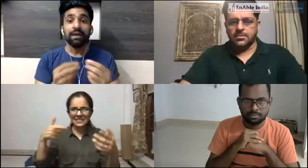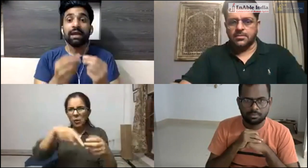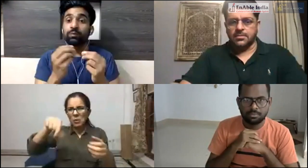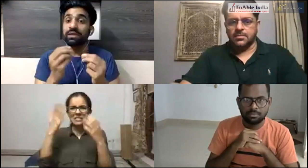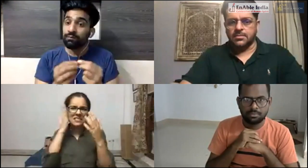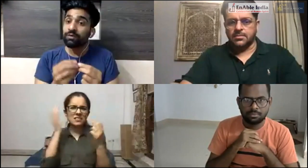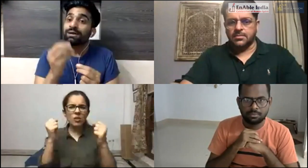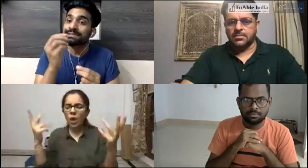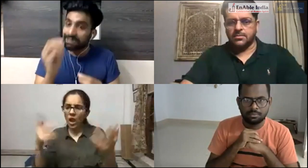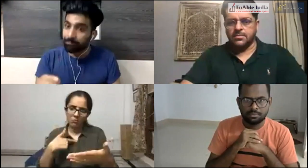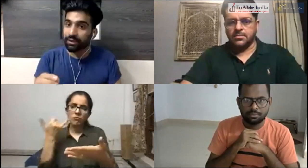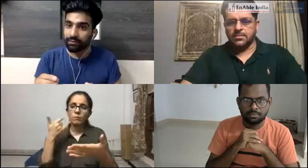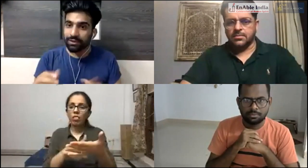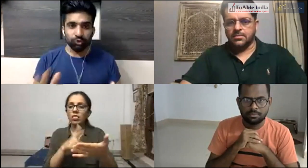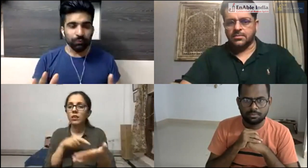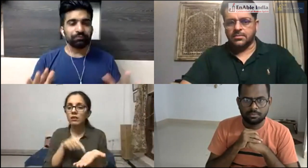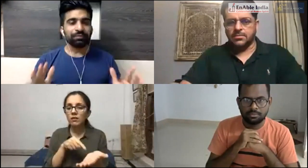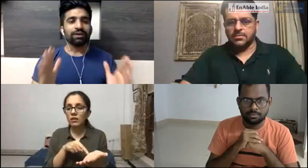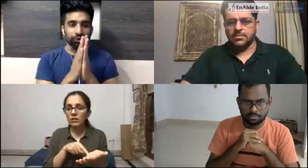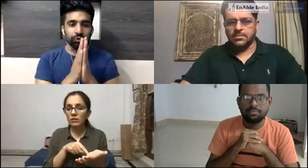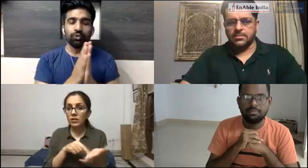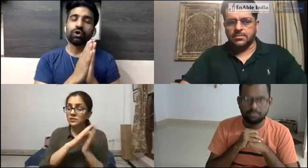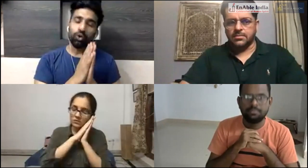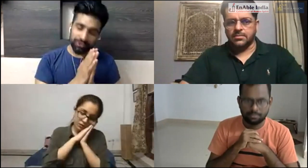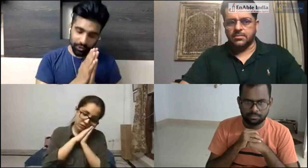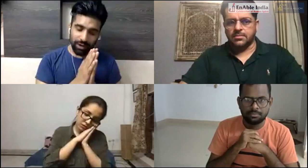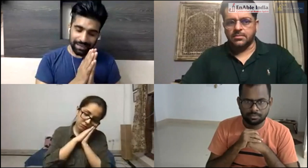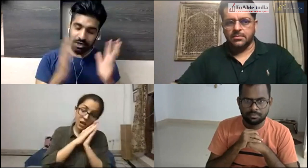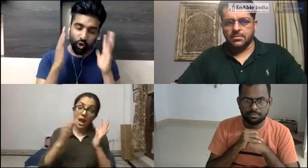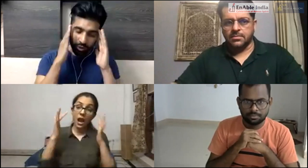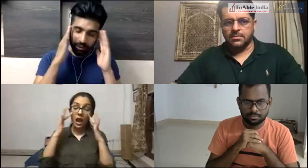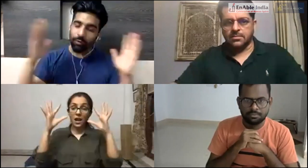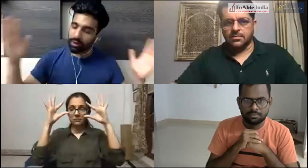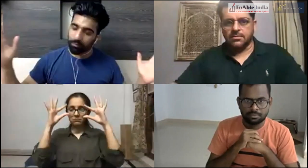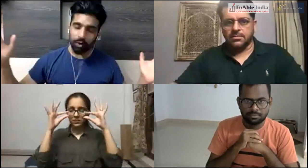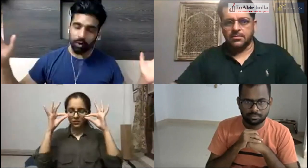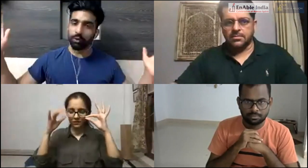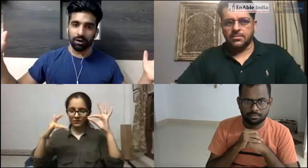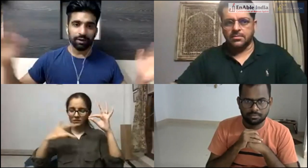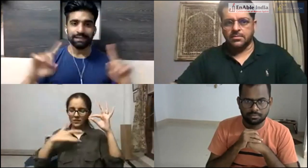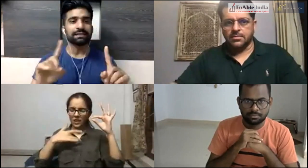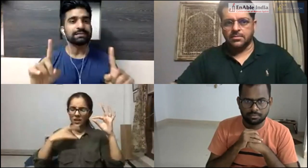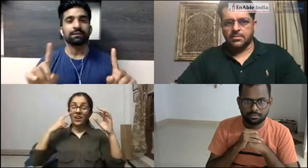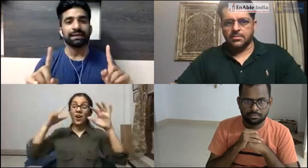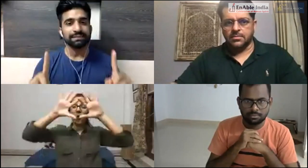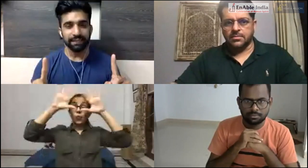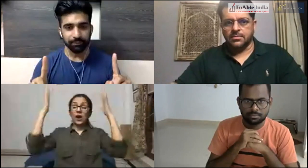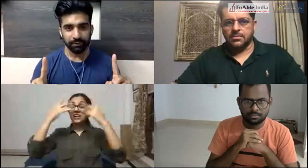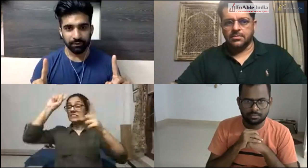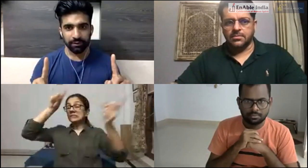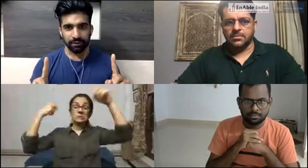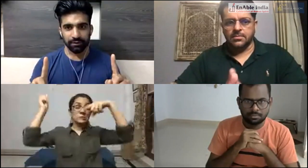sleep. And even when we are sleeping, so you closing your eyes and not aware about the world, it doesn't mean